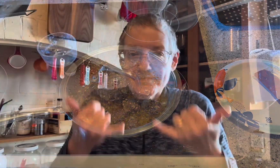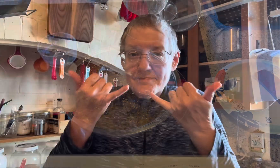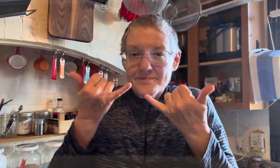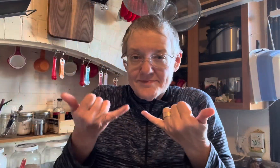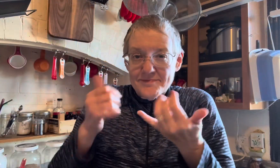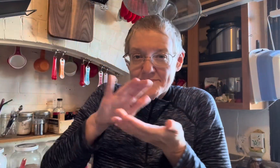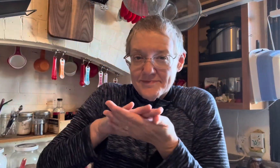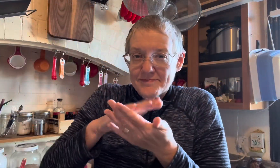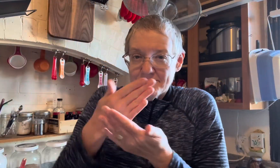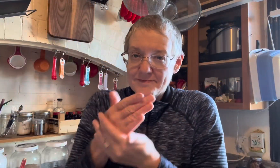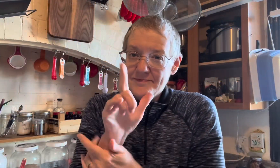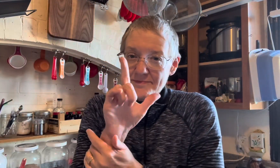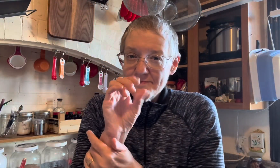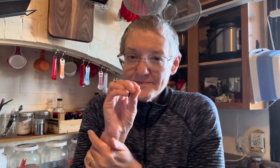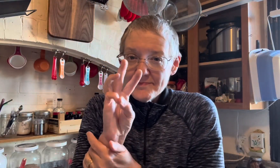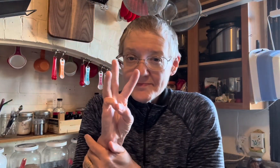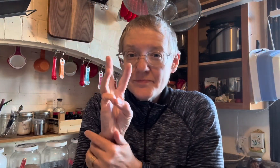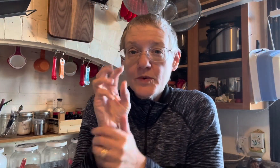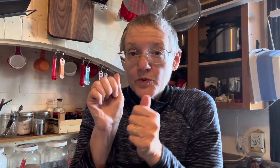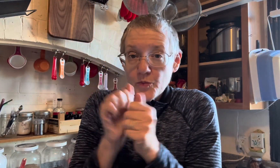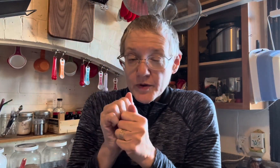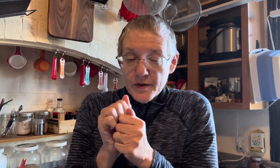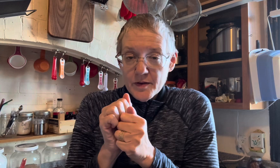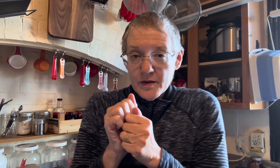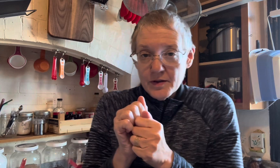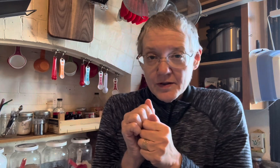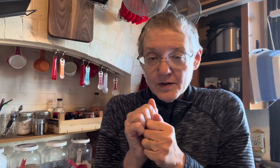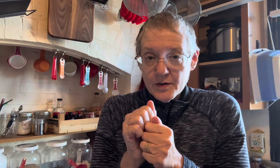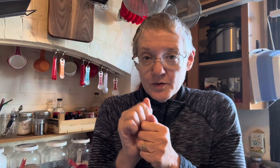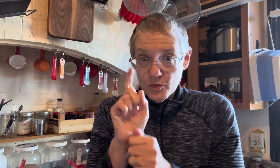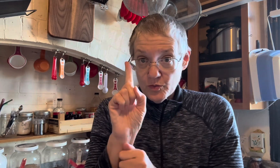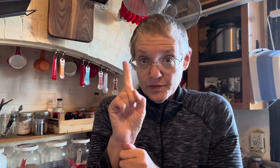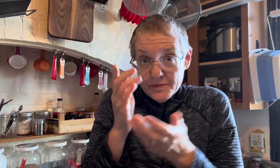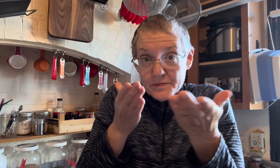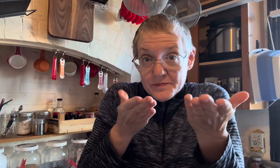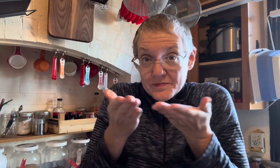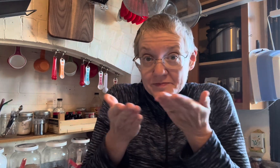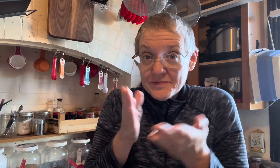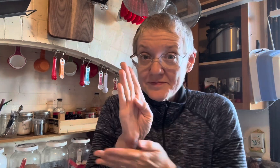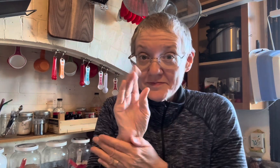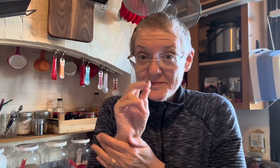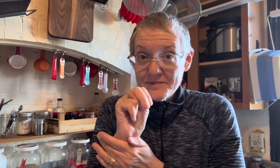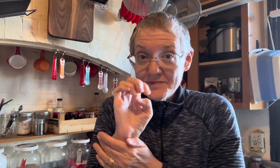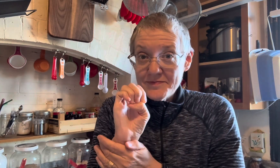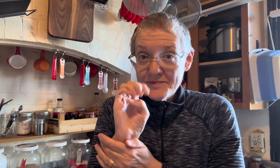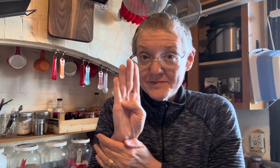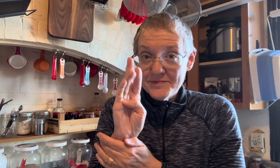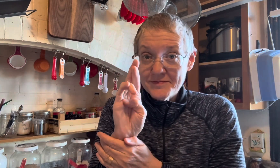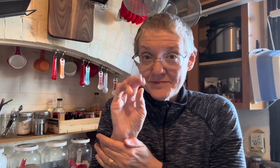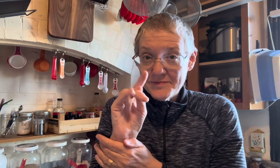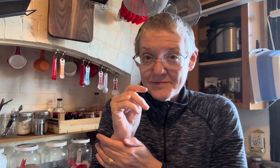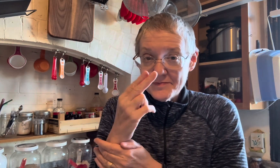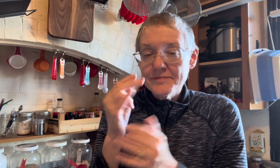Now I've turned it down to low, and I mixed it with 1 serving of bone